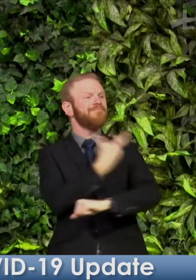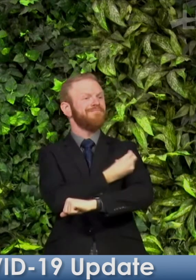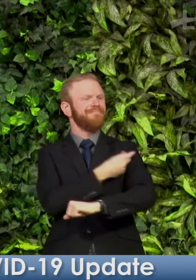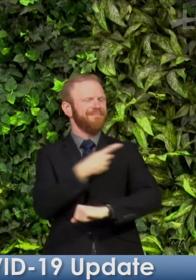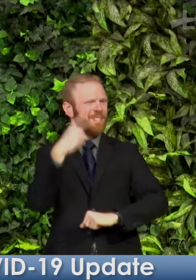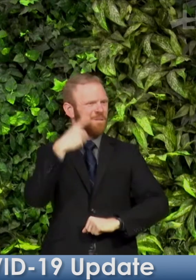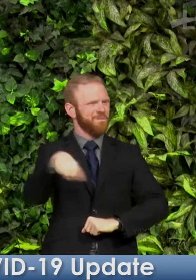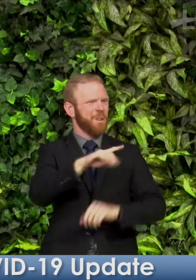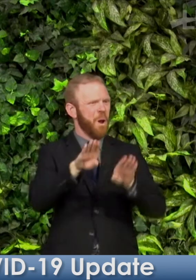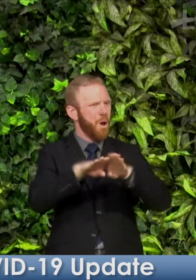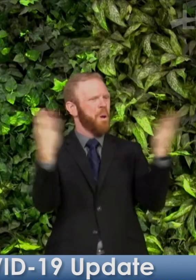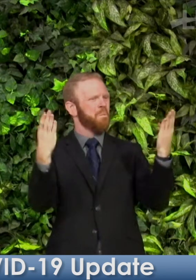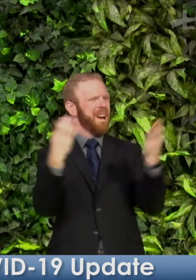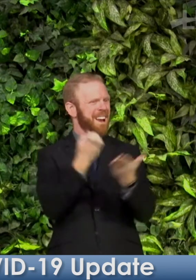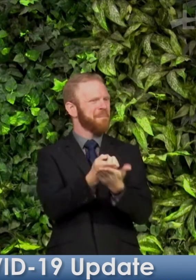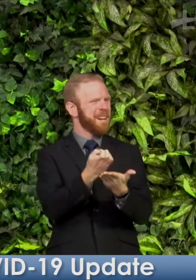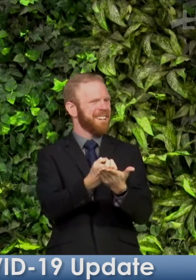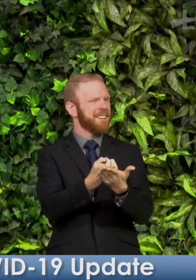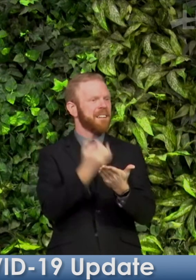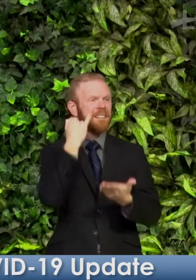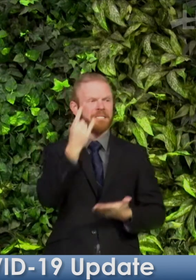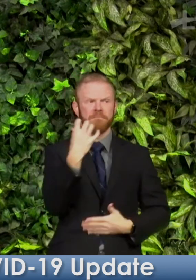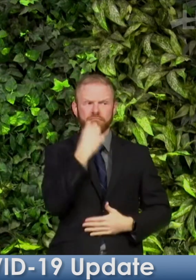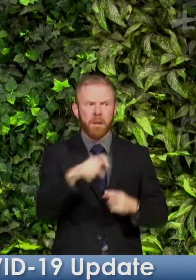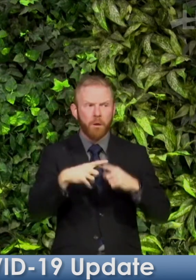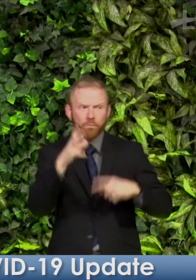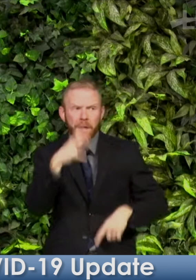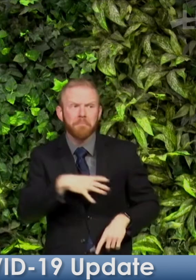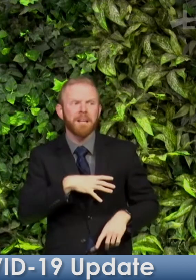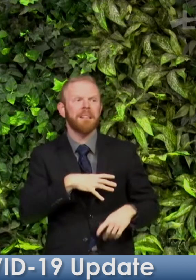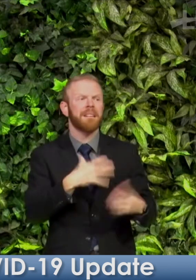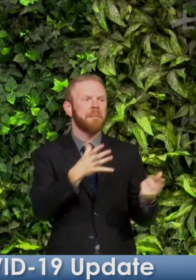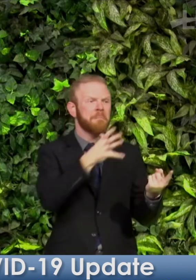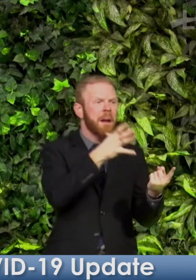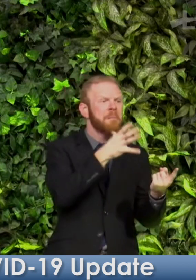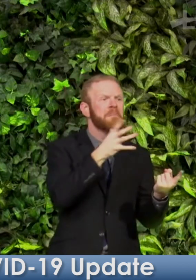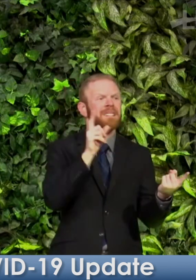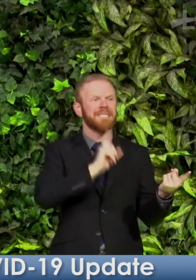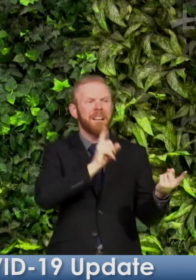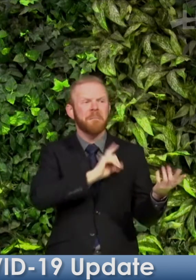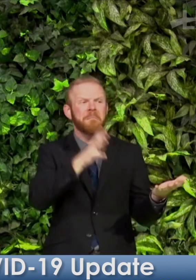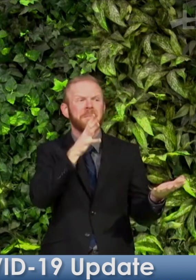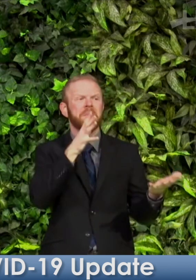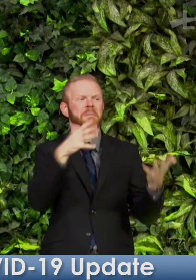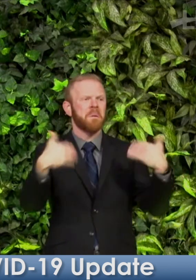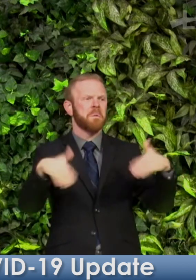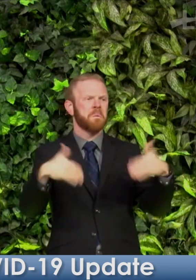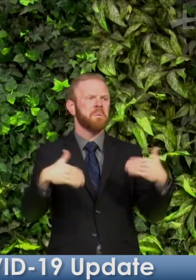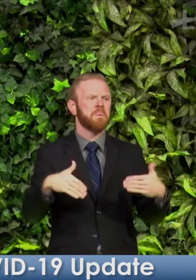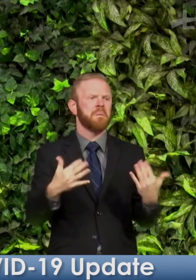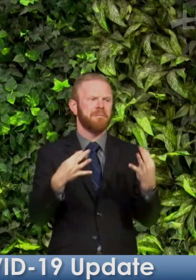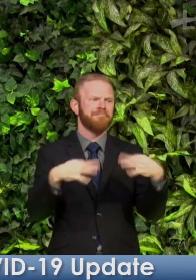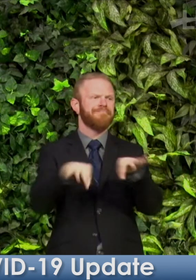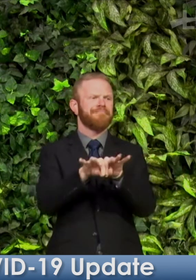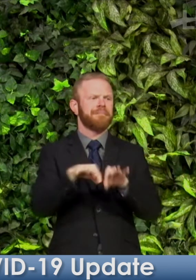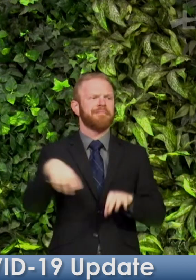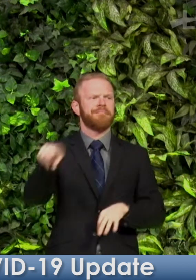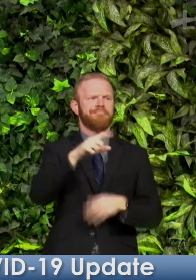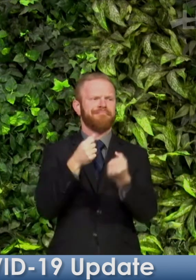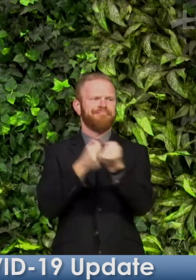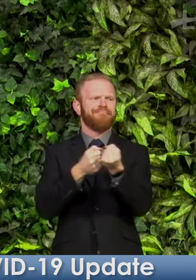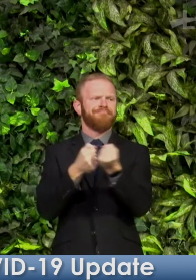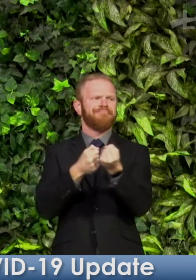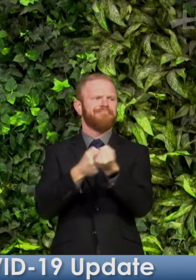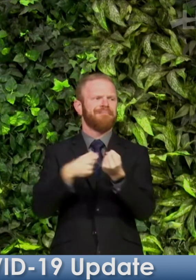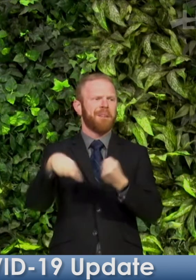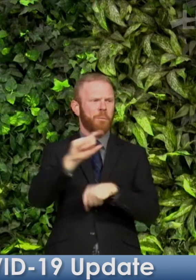moms, particularly single mothers, there's nothing more essential and more important we can do to support working